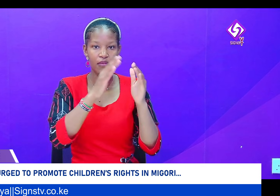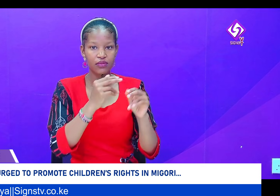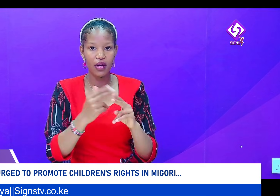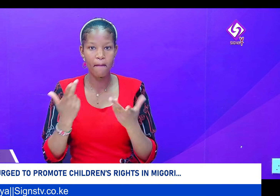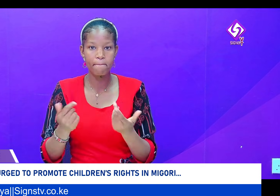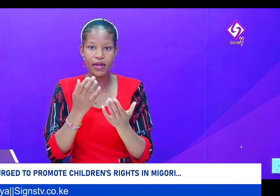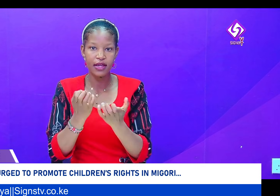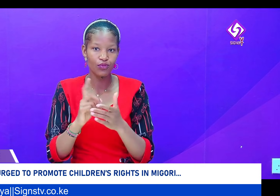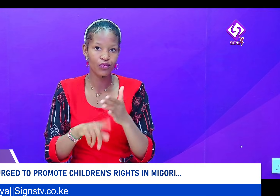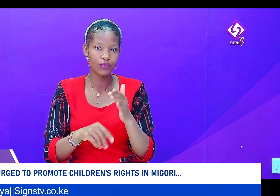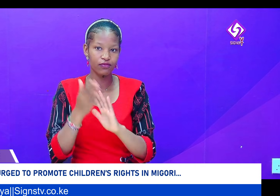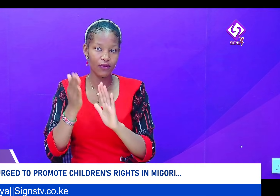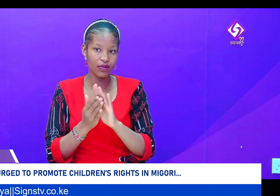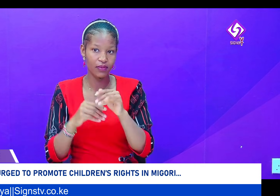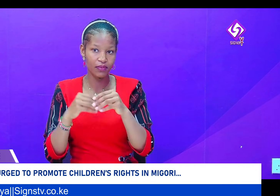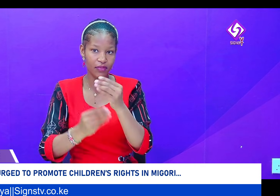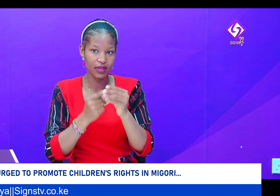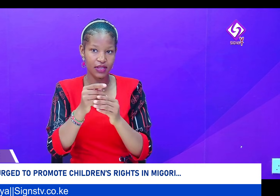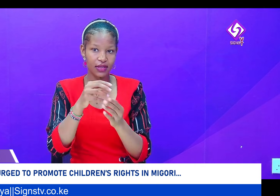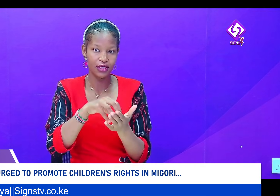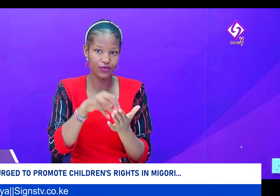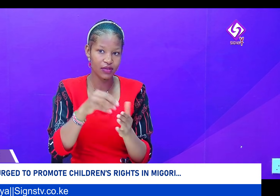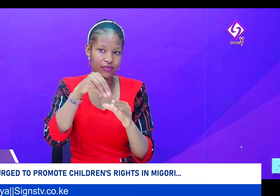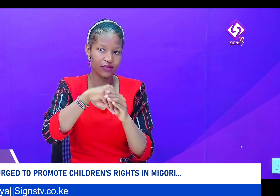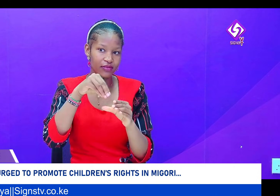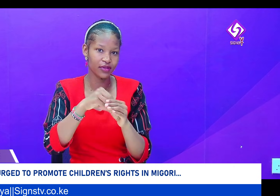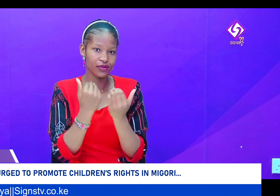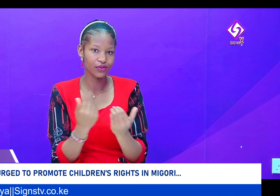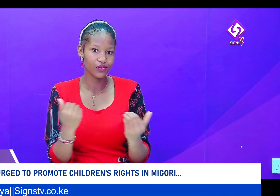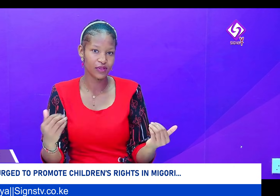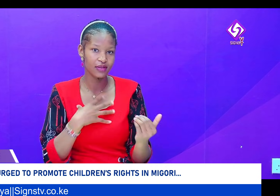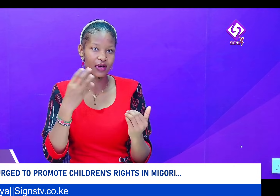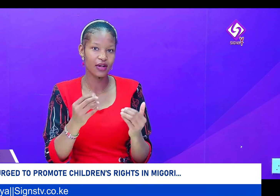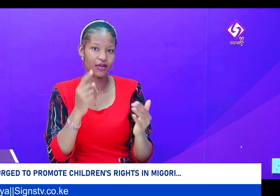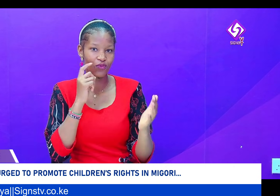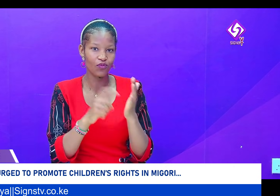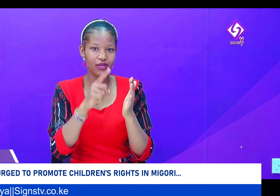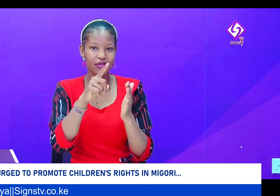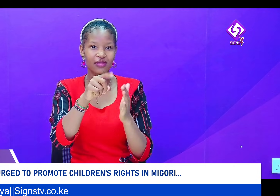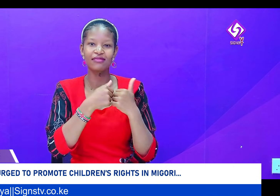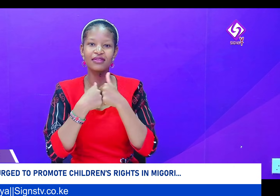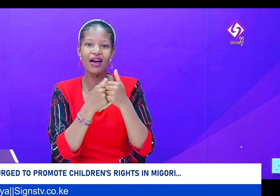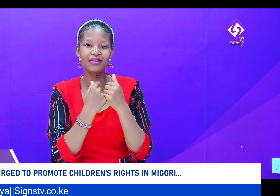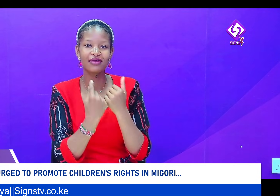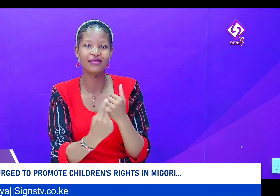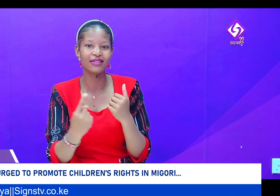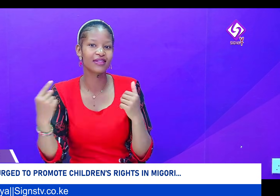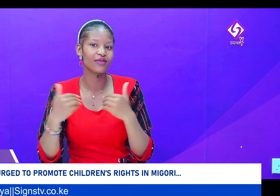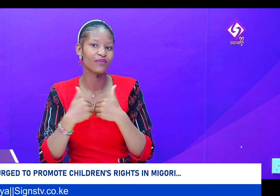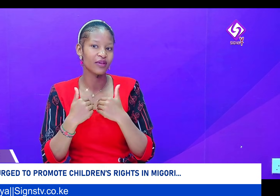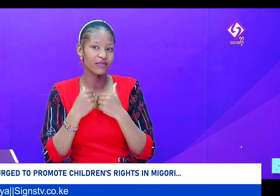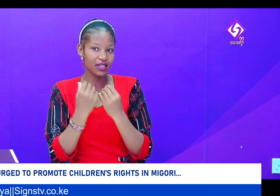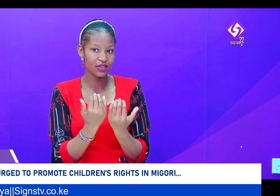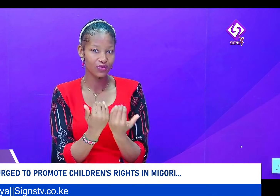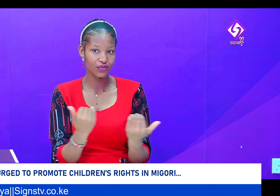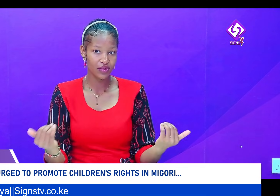Judge Ominjo highlighted the need to fast-track cases involving children and noted challenges such as lack of a